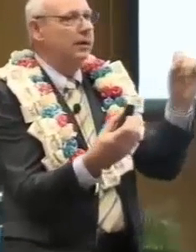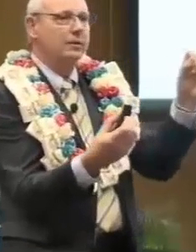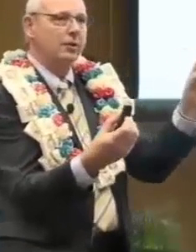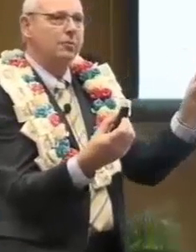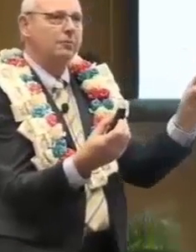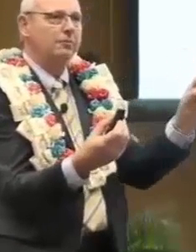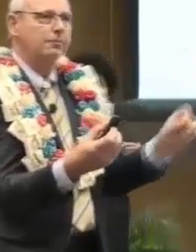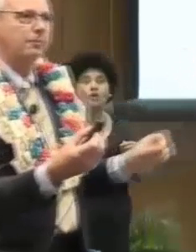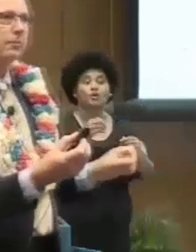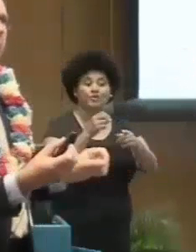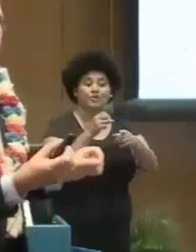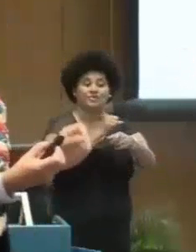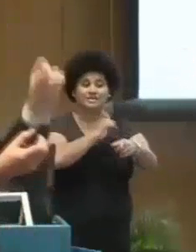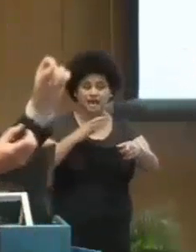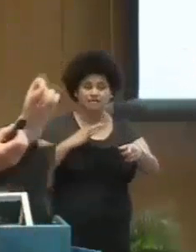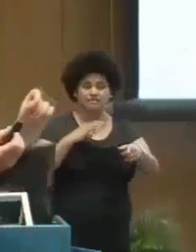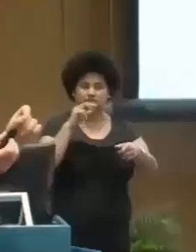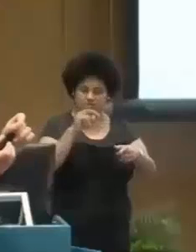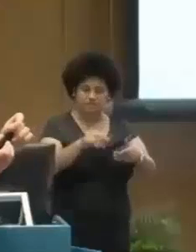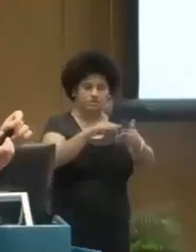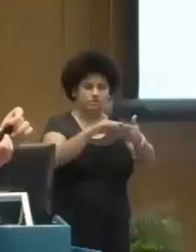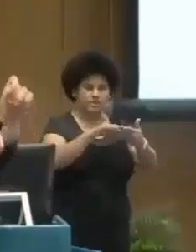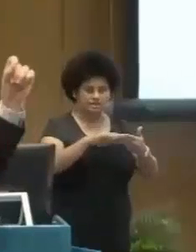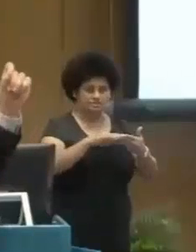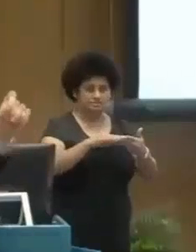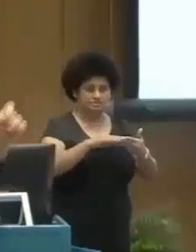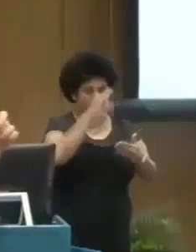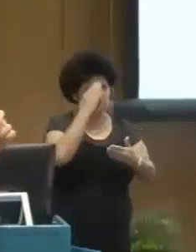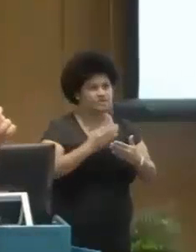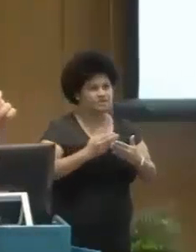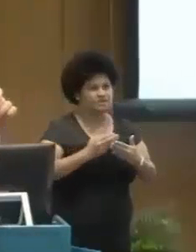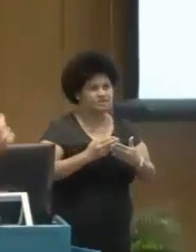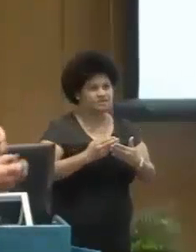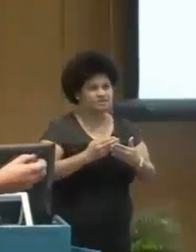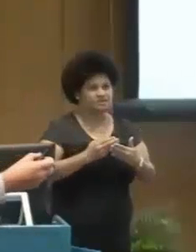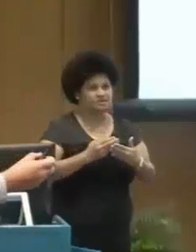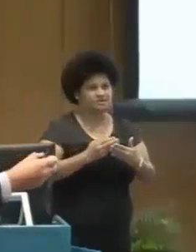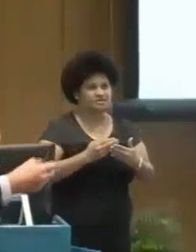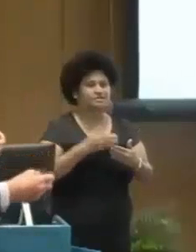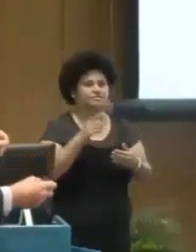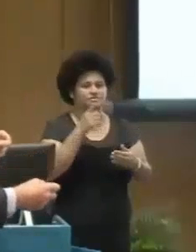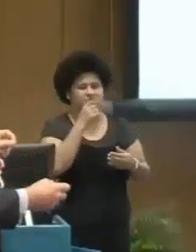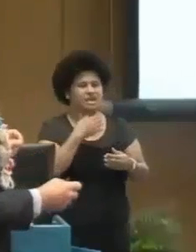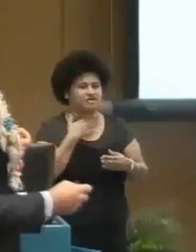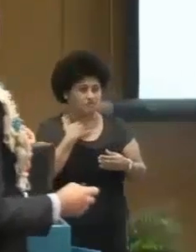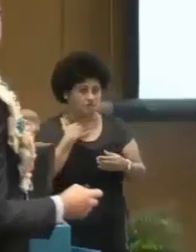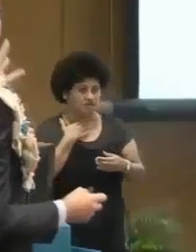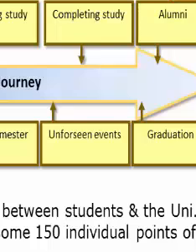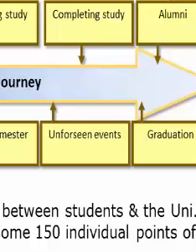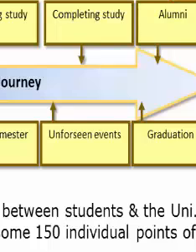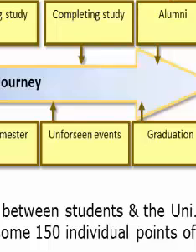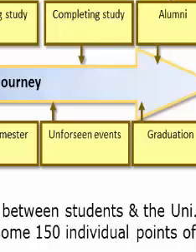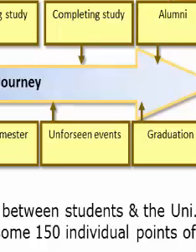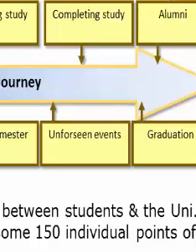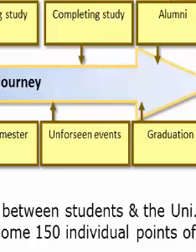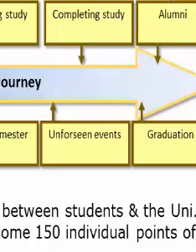be there to help them. And we can do that online, and we can do that through the human voice, and I'll talk about that in a minute as well. So what